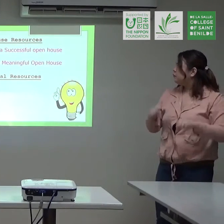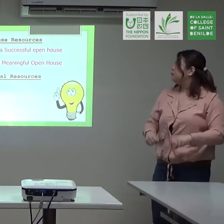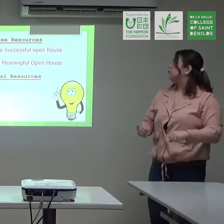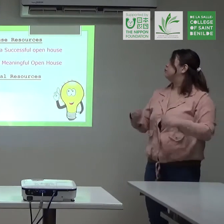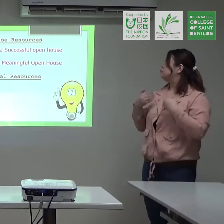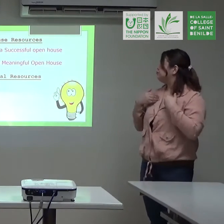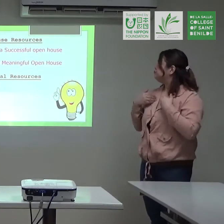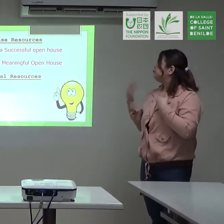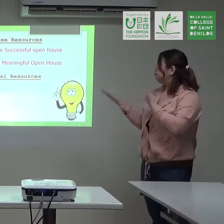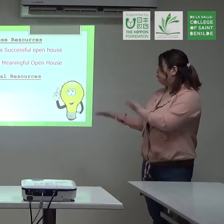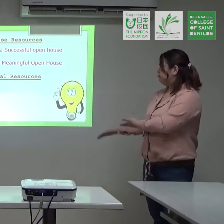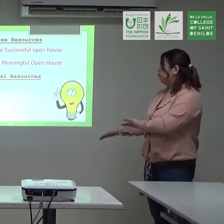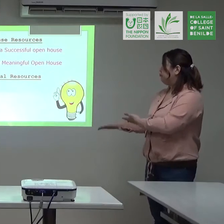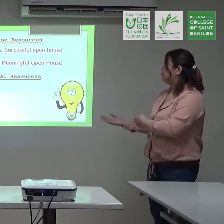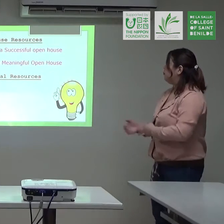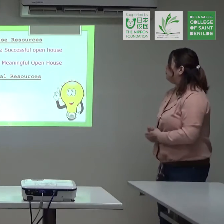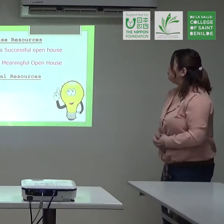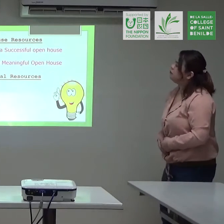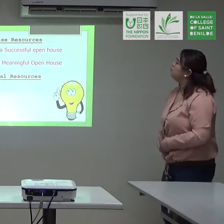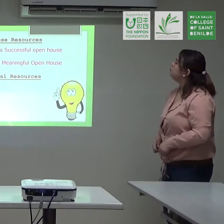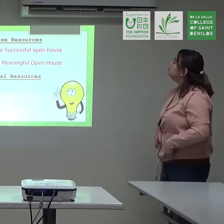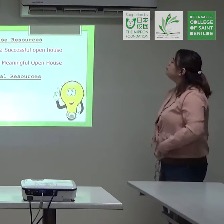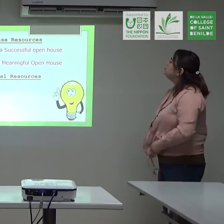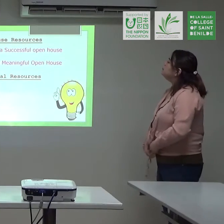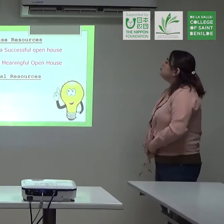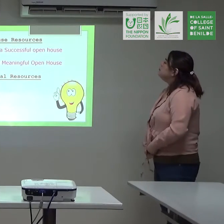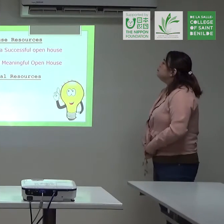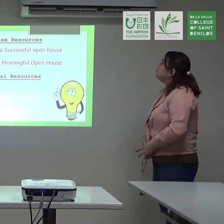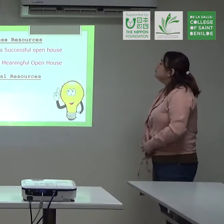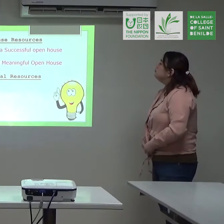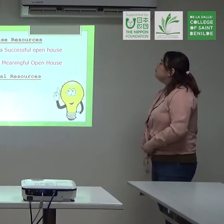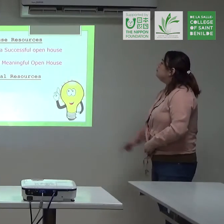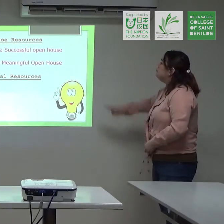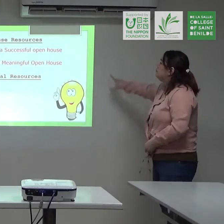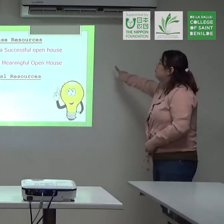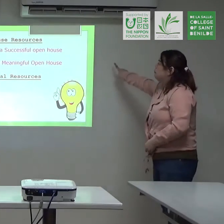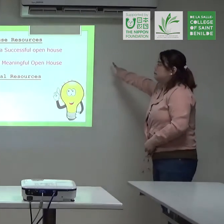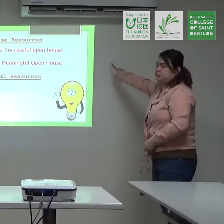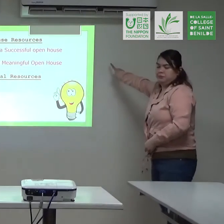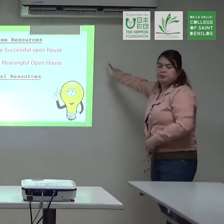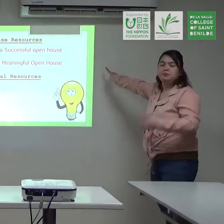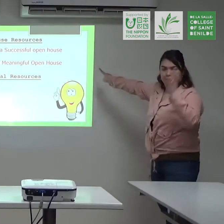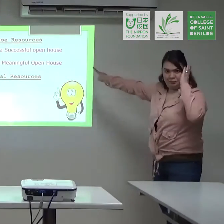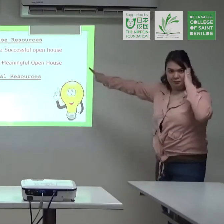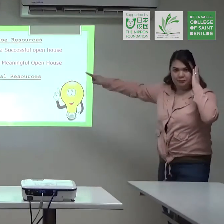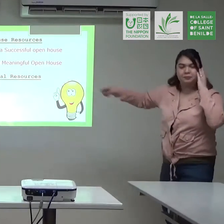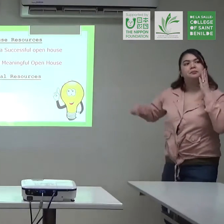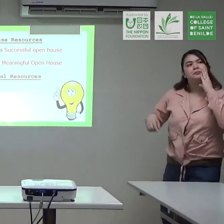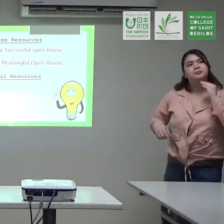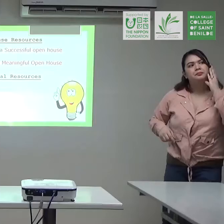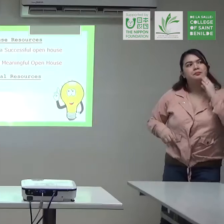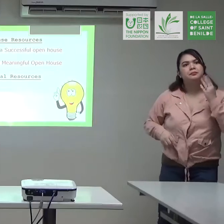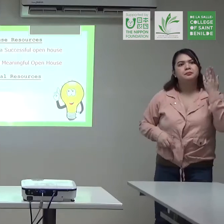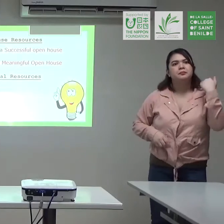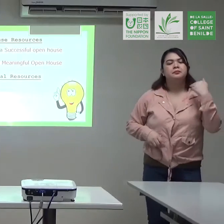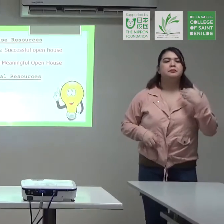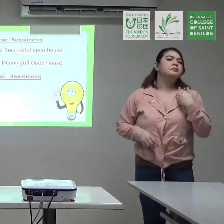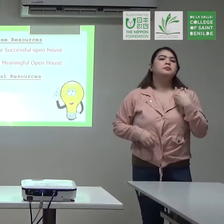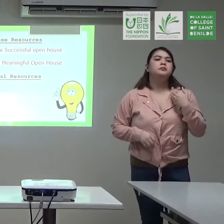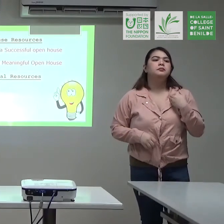successful open house, create a meaningful open house. You know, one time, it was